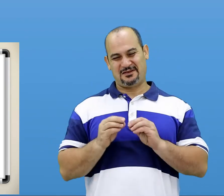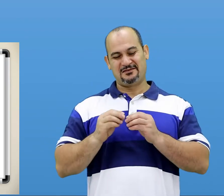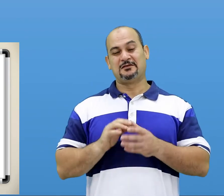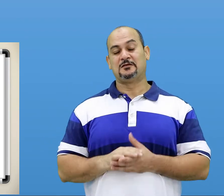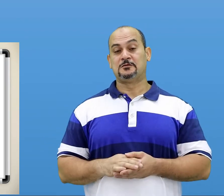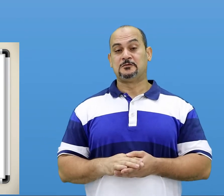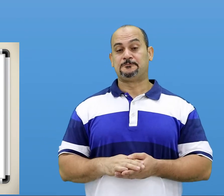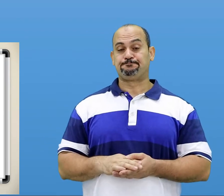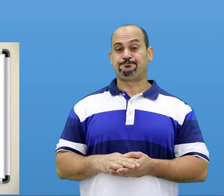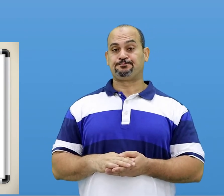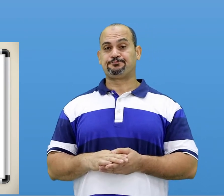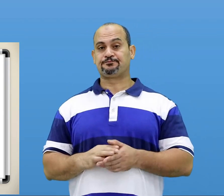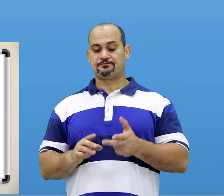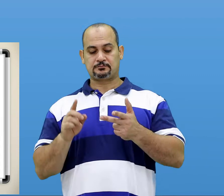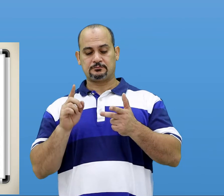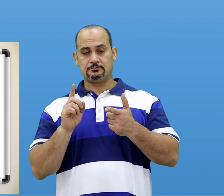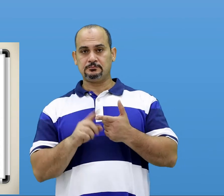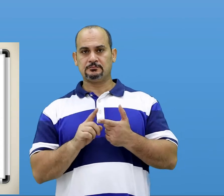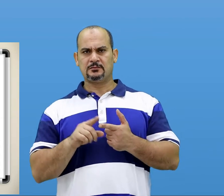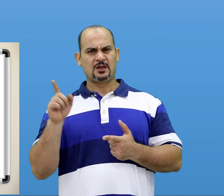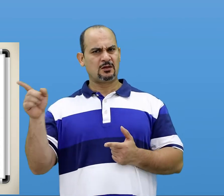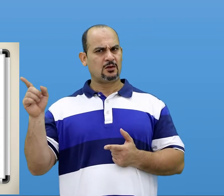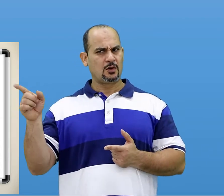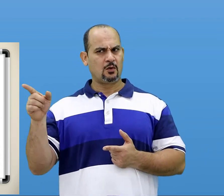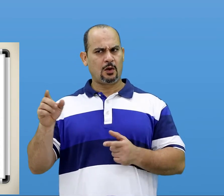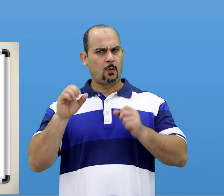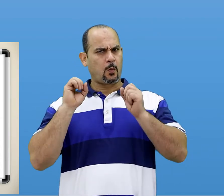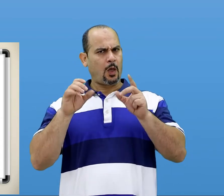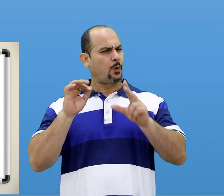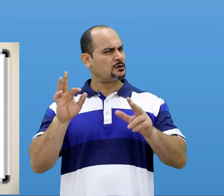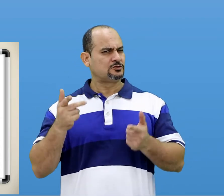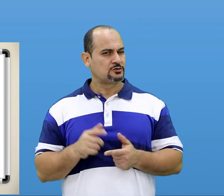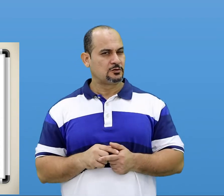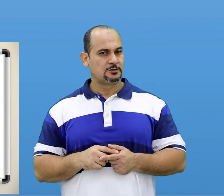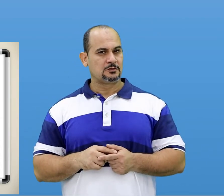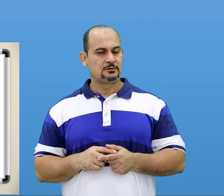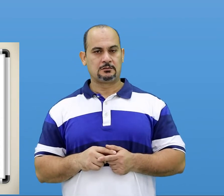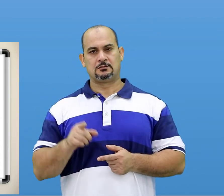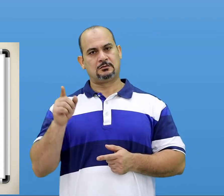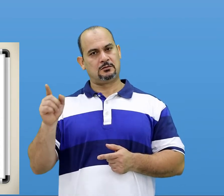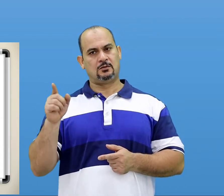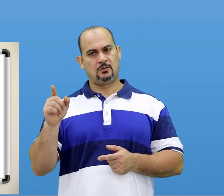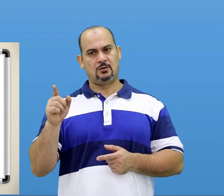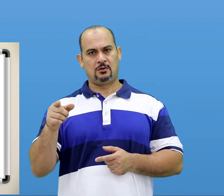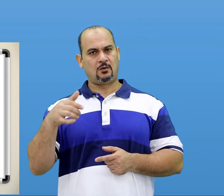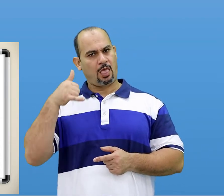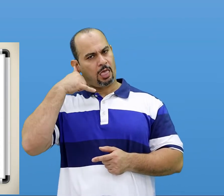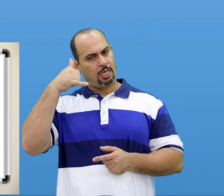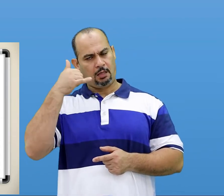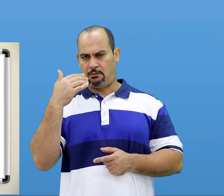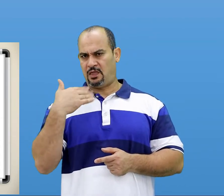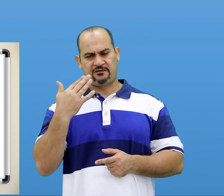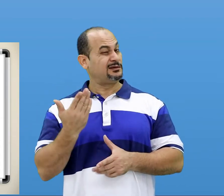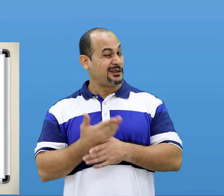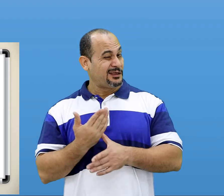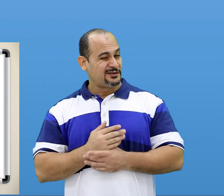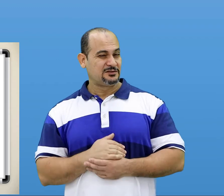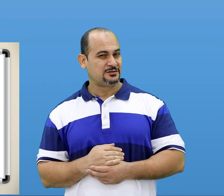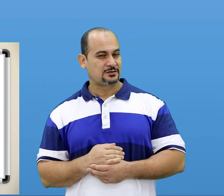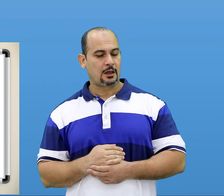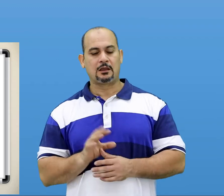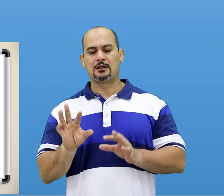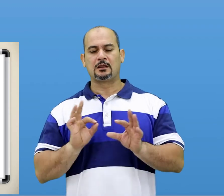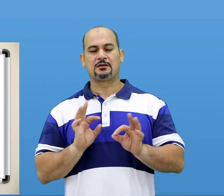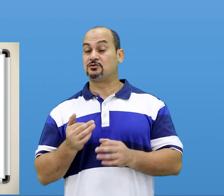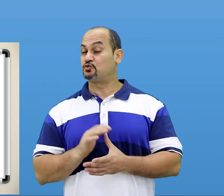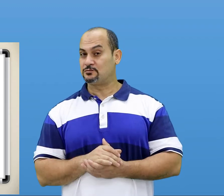Sentence number 2. He looks like he's very blank. That's why he's not answering the phone. Now